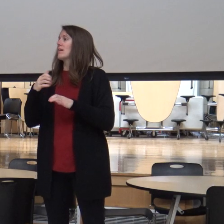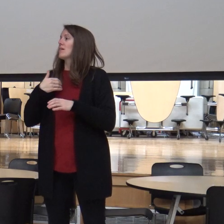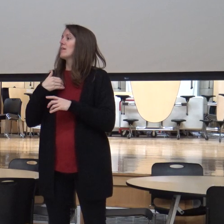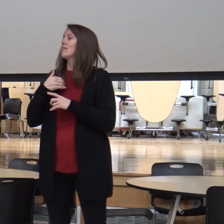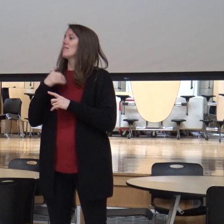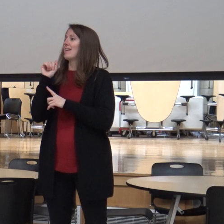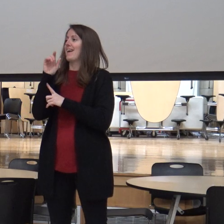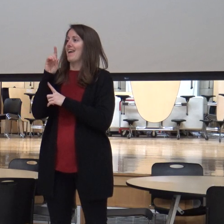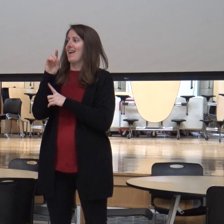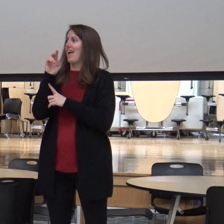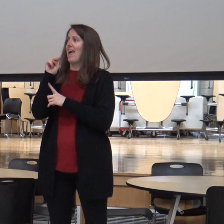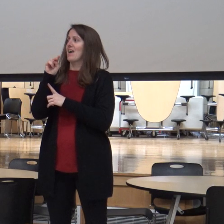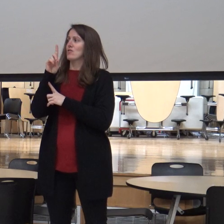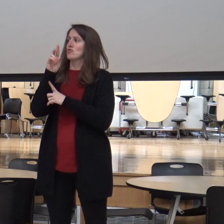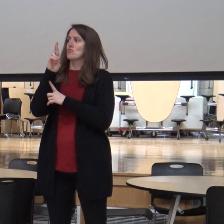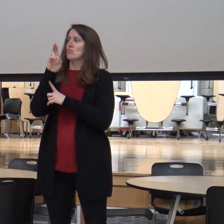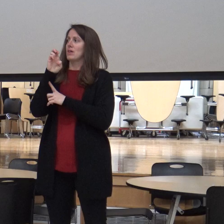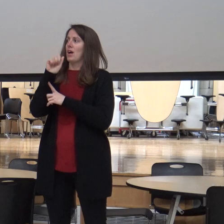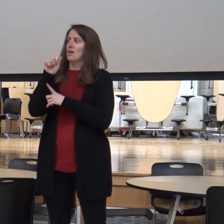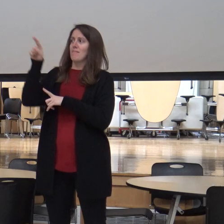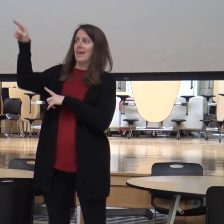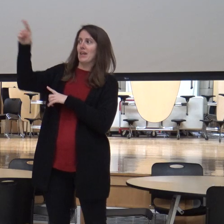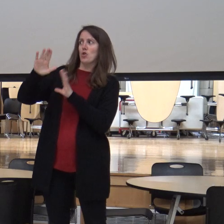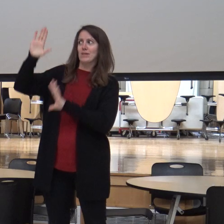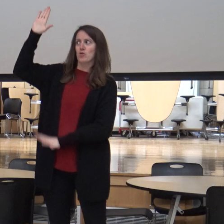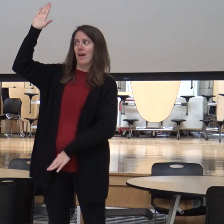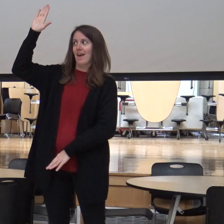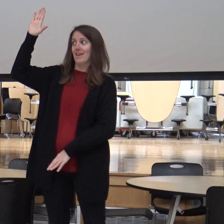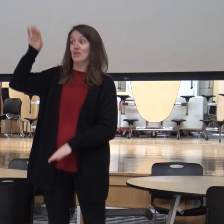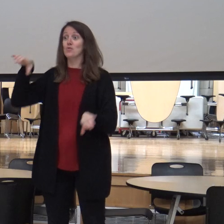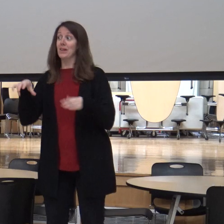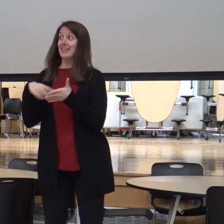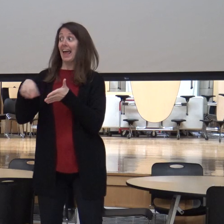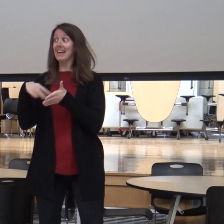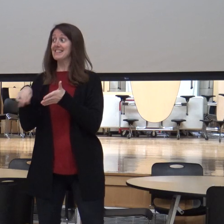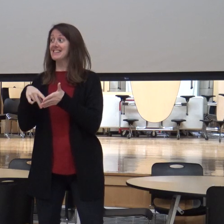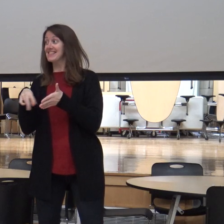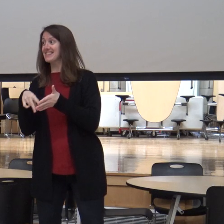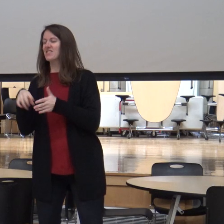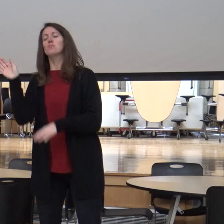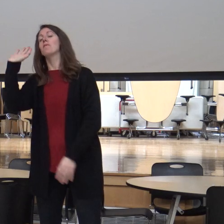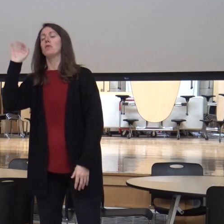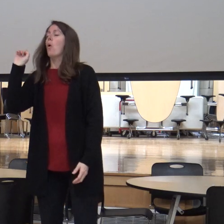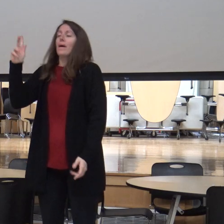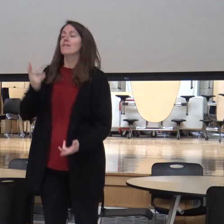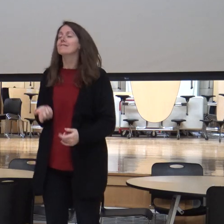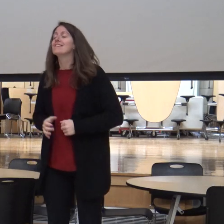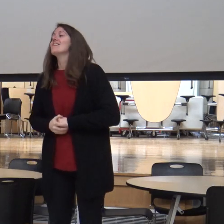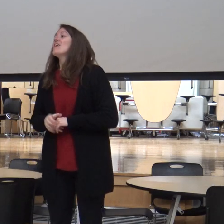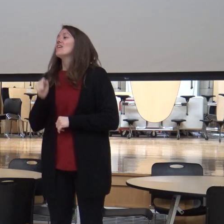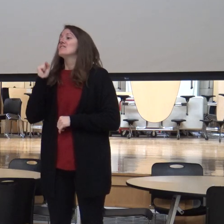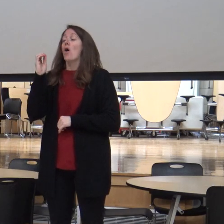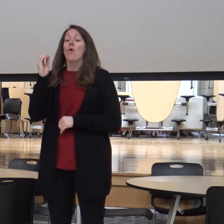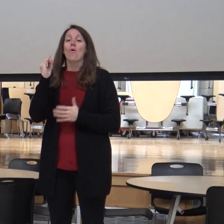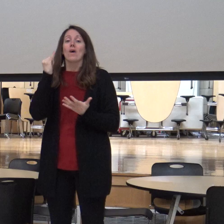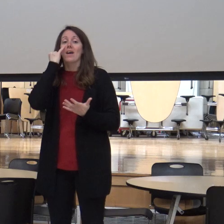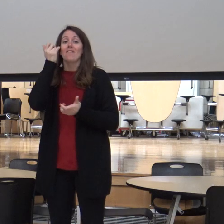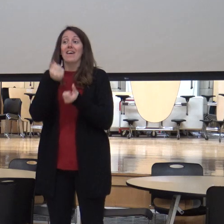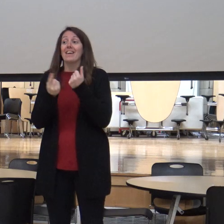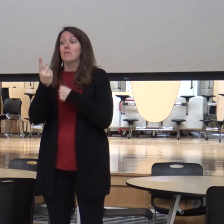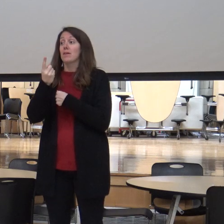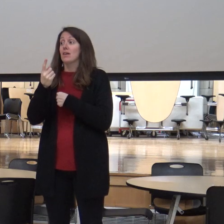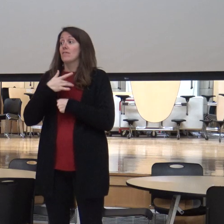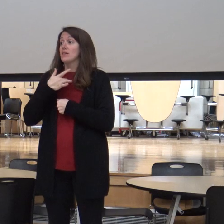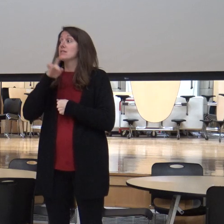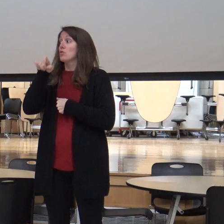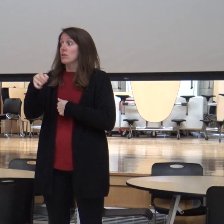is a fantastic person on my team back there. Raise your hand, do a little dance, just wave your hand. Okay. So if anybody feels like they need to